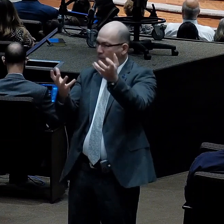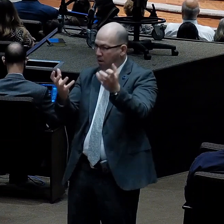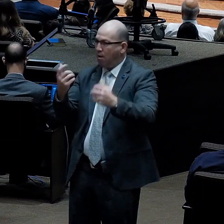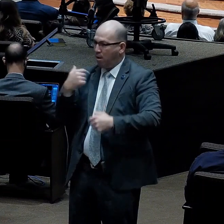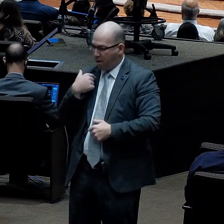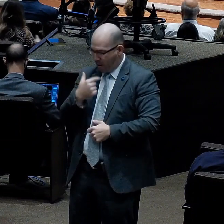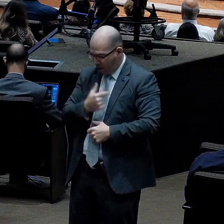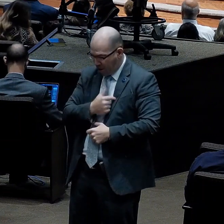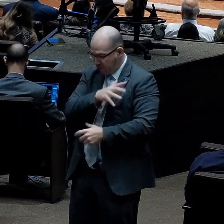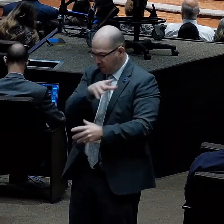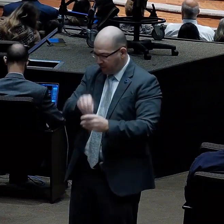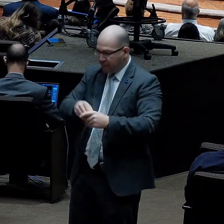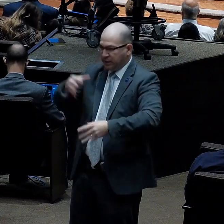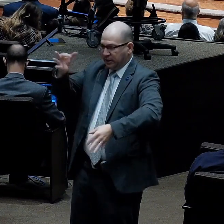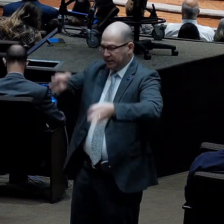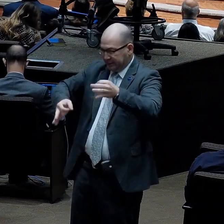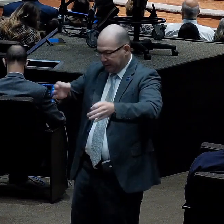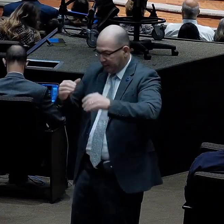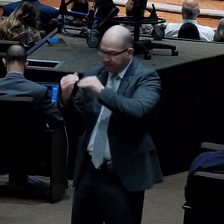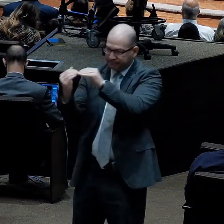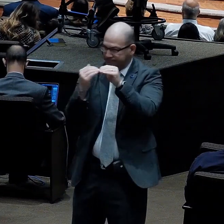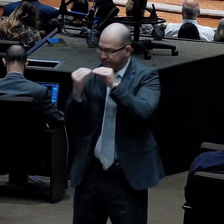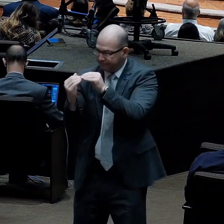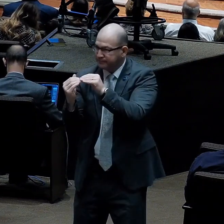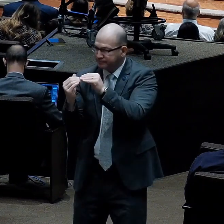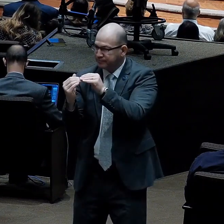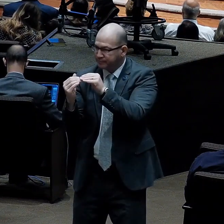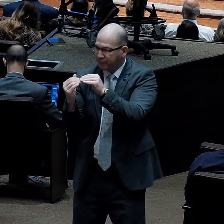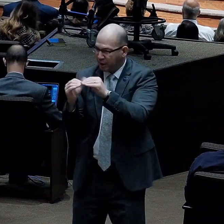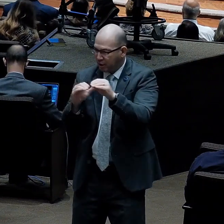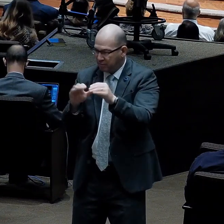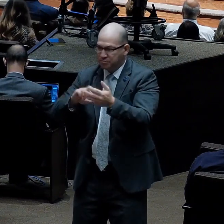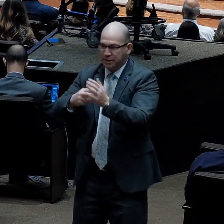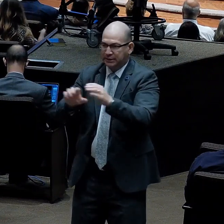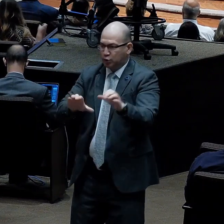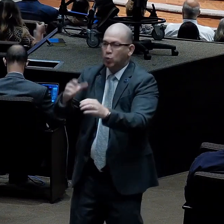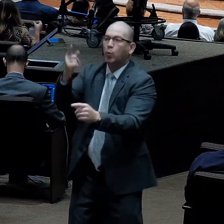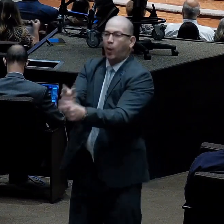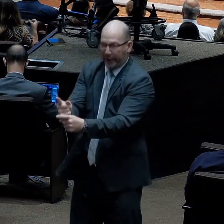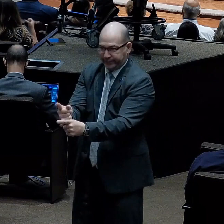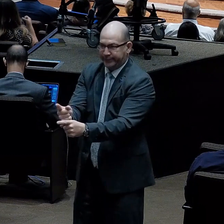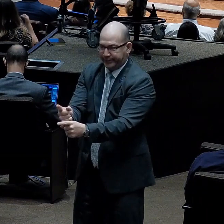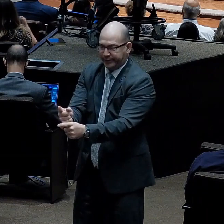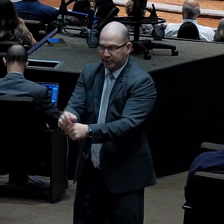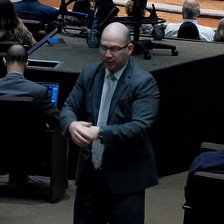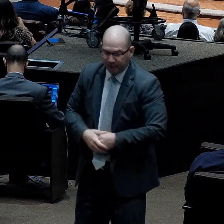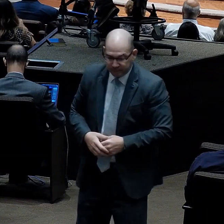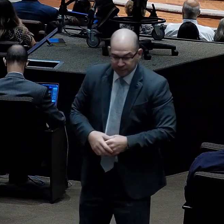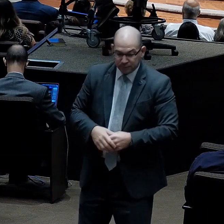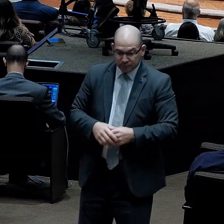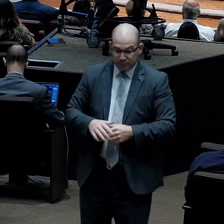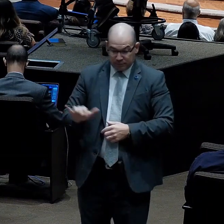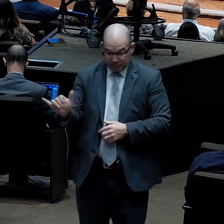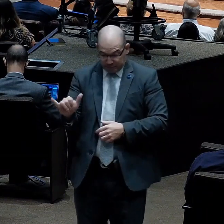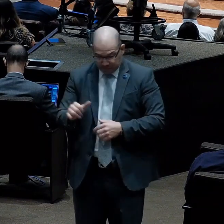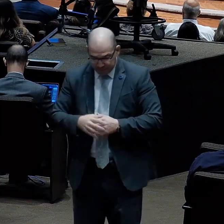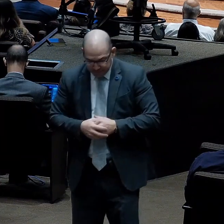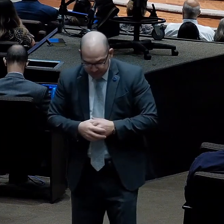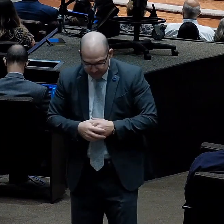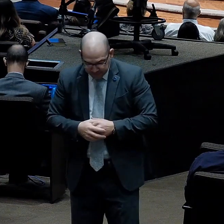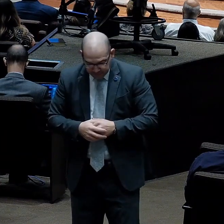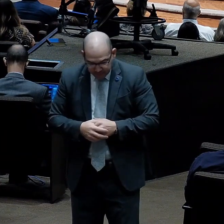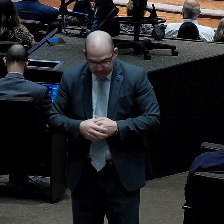of doing justly. And we defined that this morning. And then we not only defined the concept, but we also